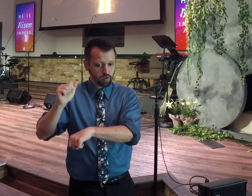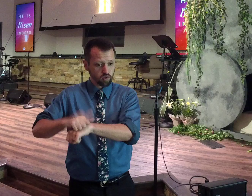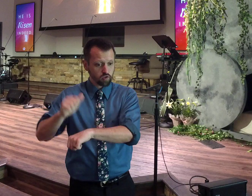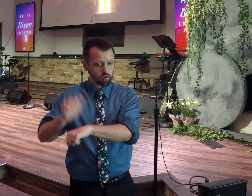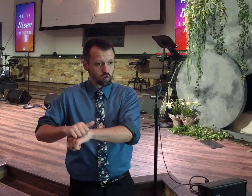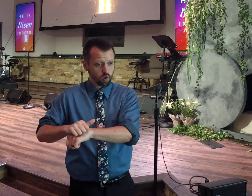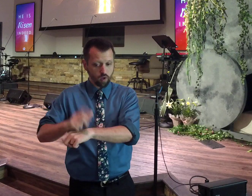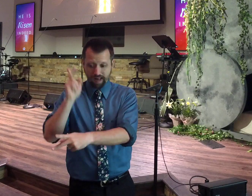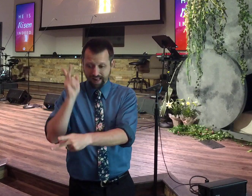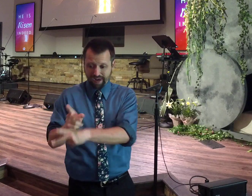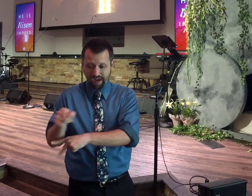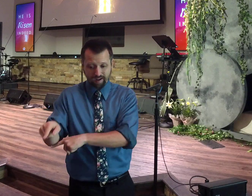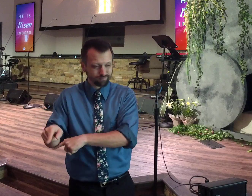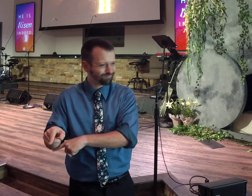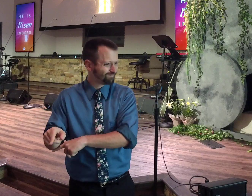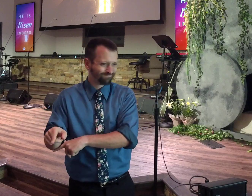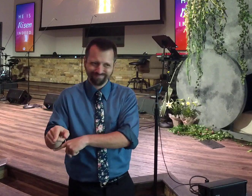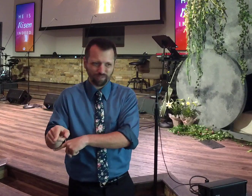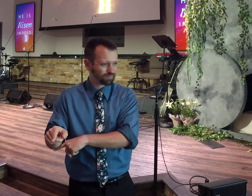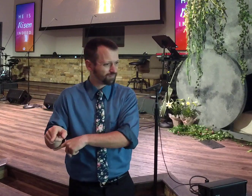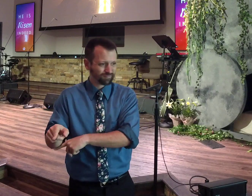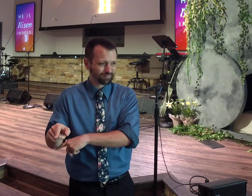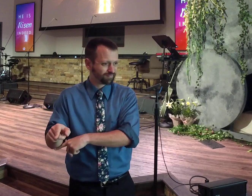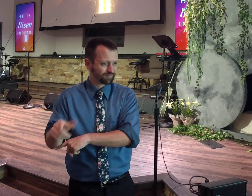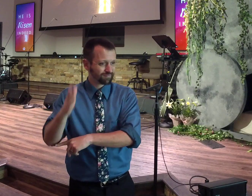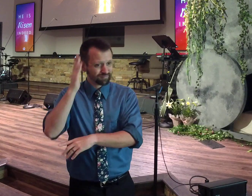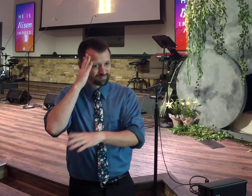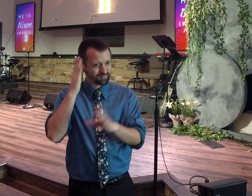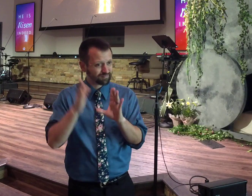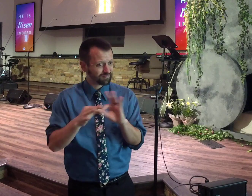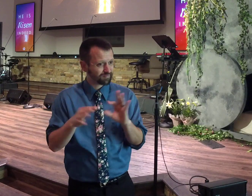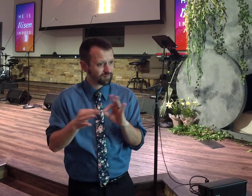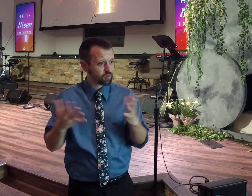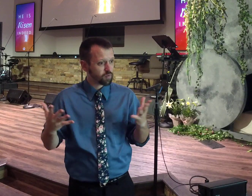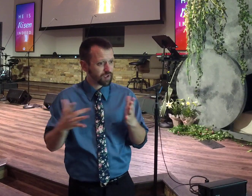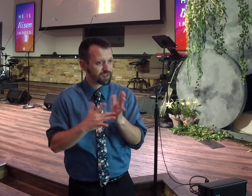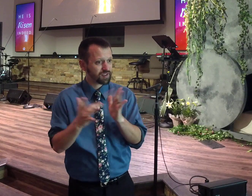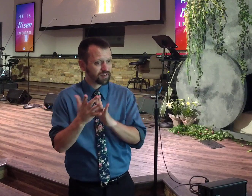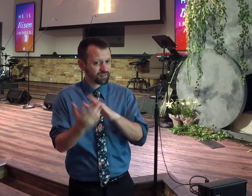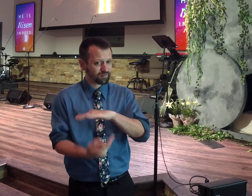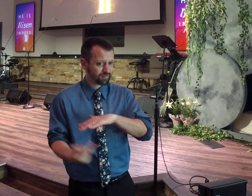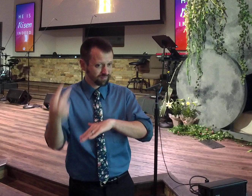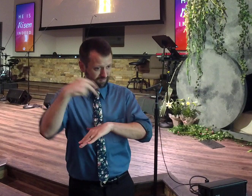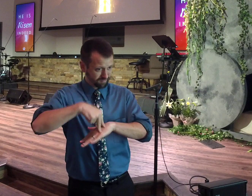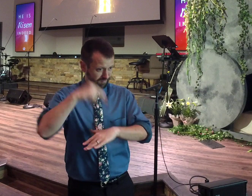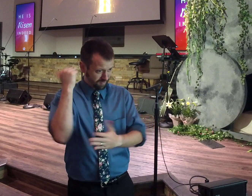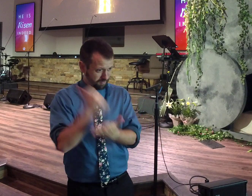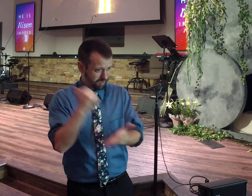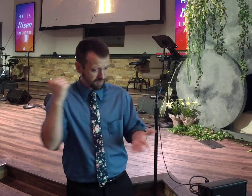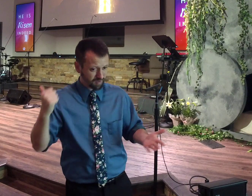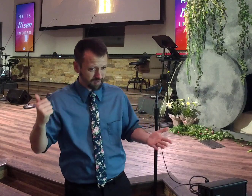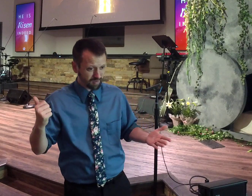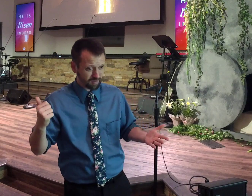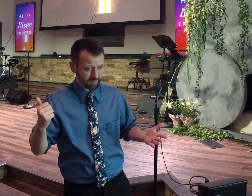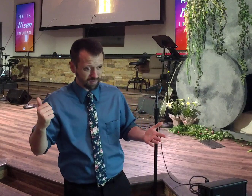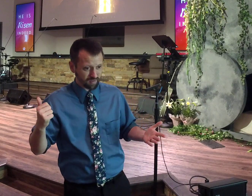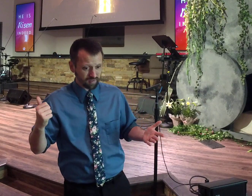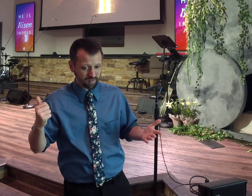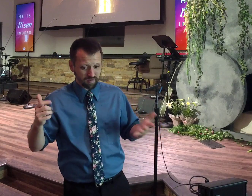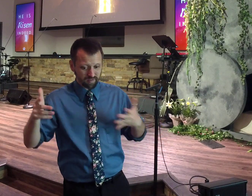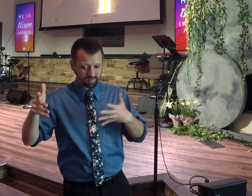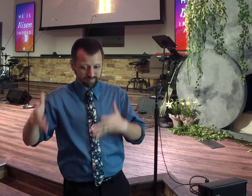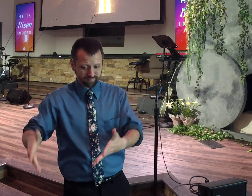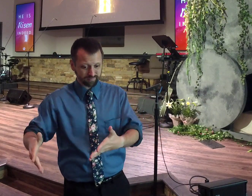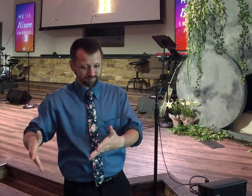out. And by the way, we do know the story, and that is Jesus rose from the grave, amen? And he left those grave clothes behind